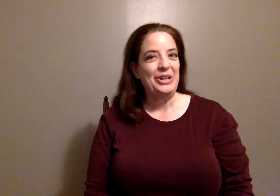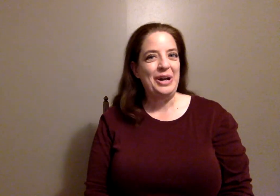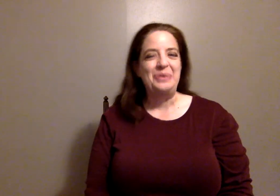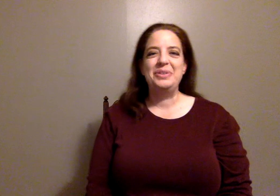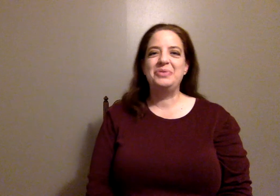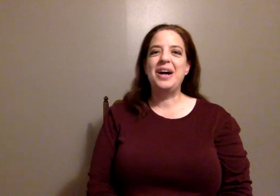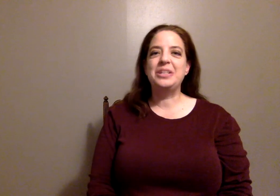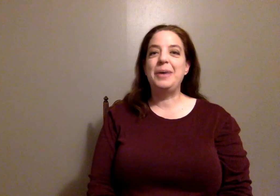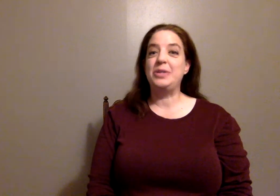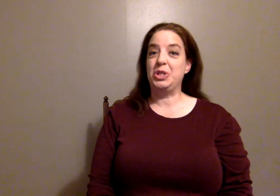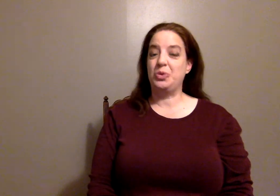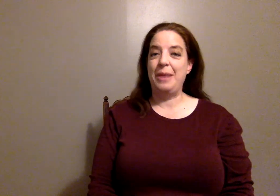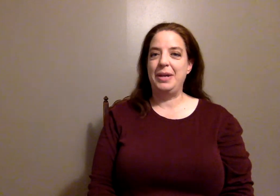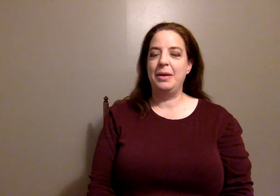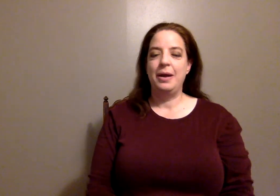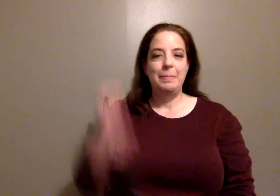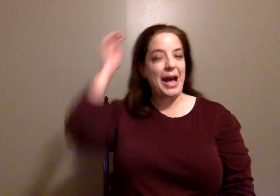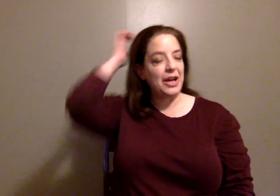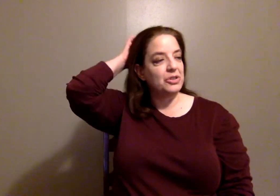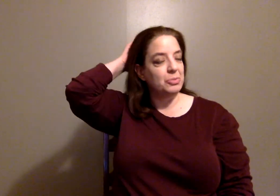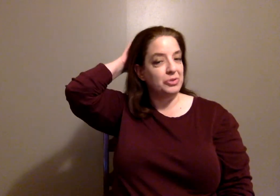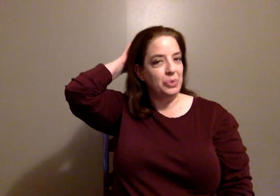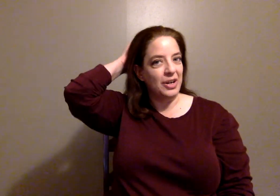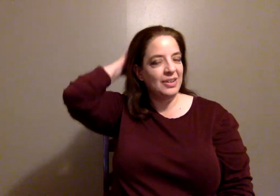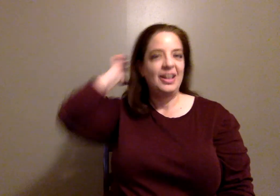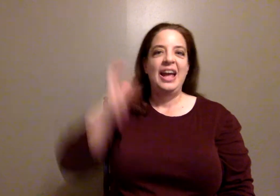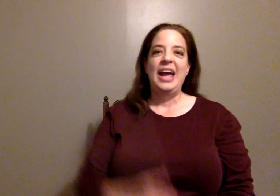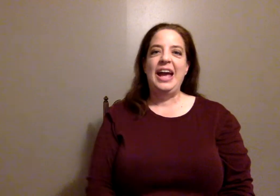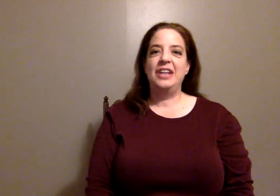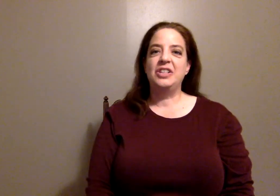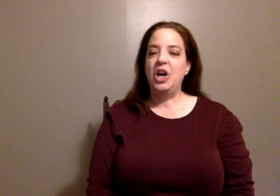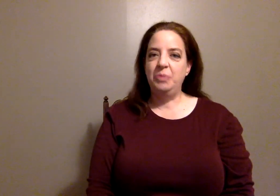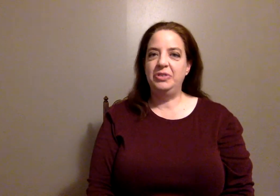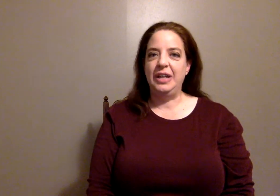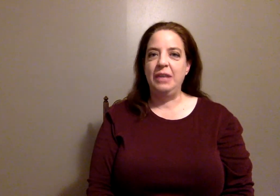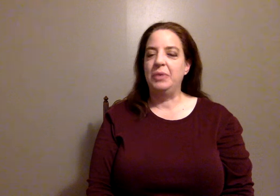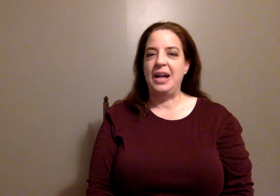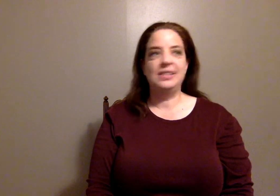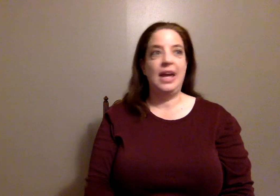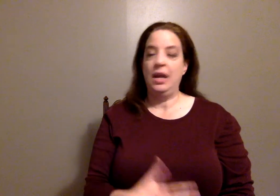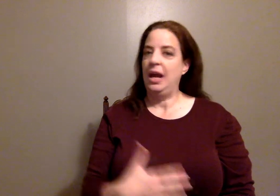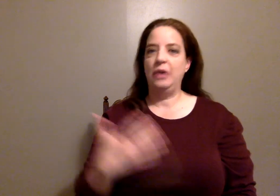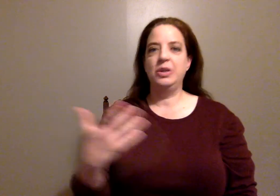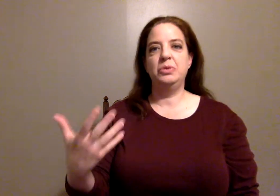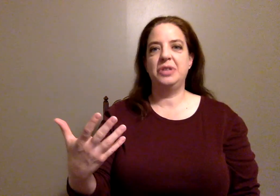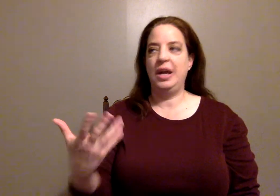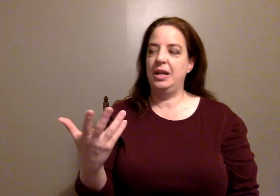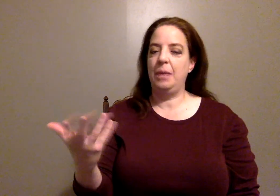Hello, we've talked about describing patterns before, and hopefully when I say, how do you sign a